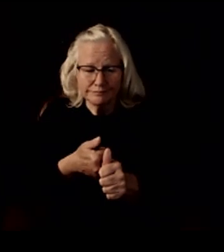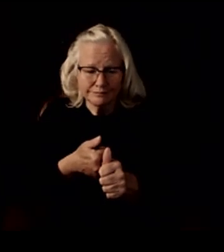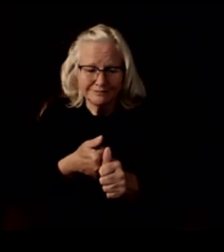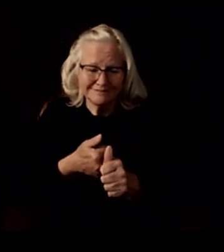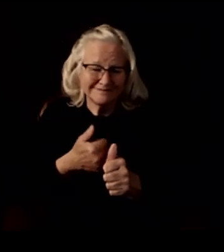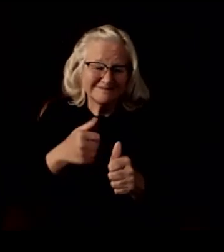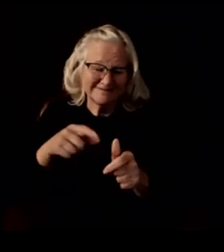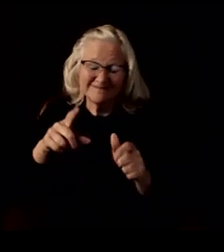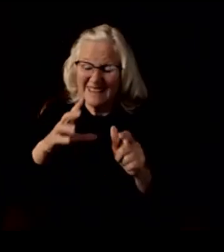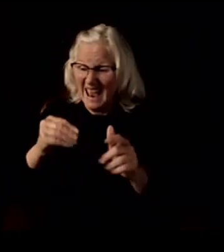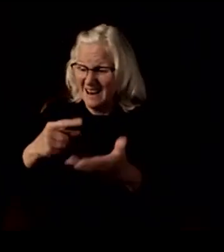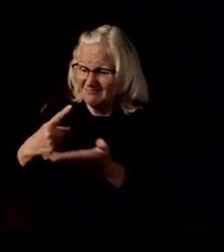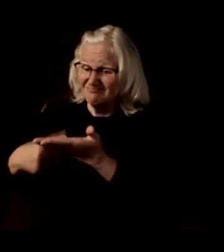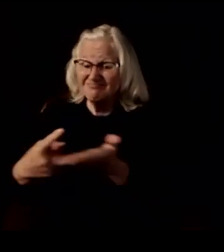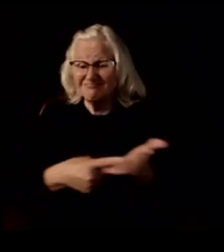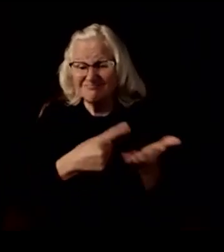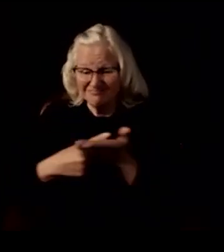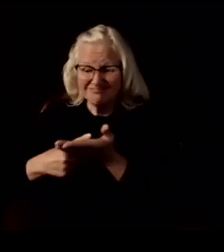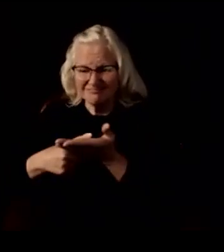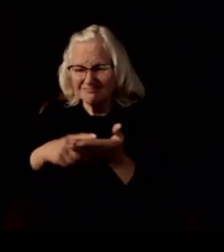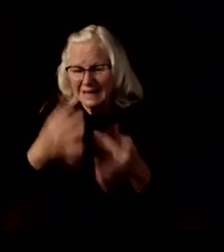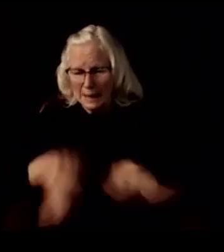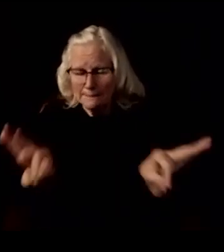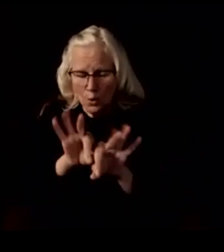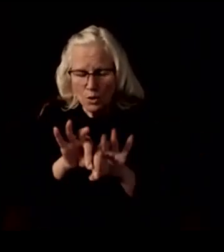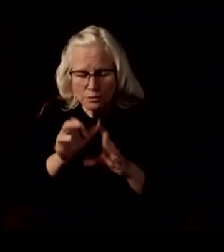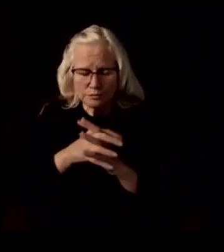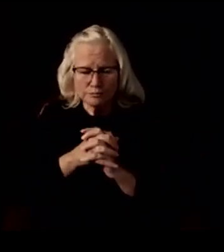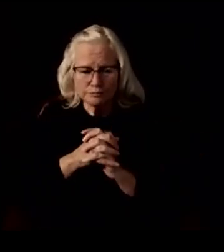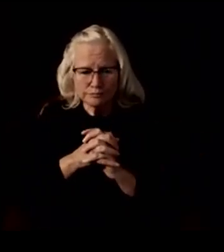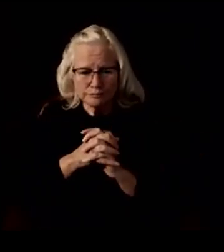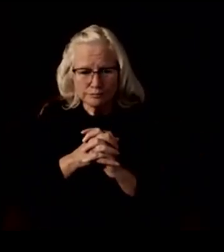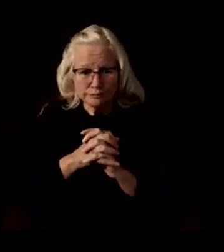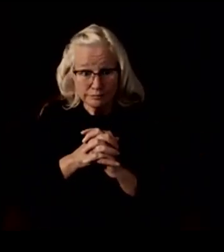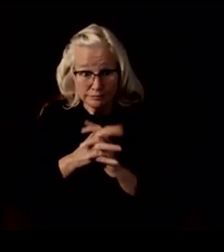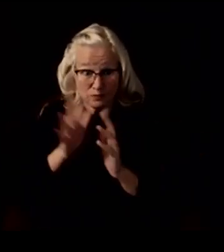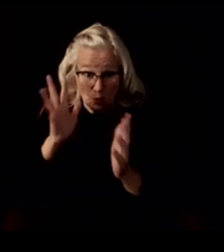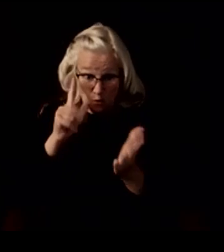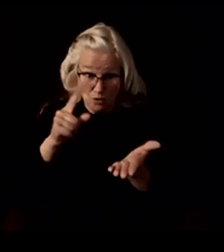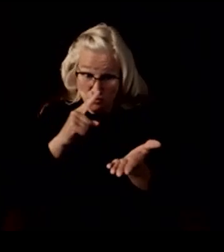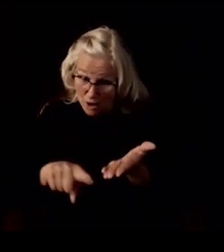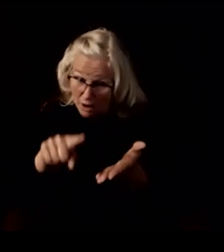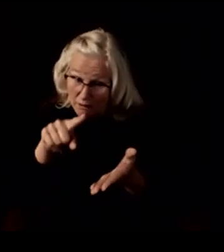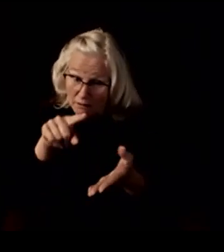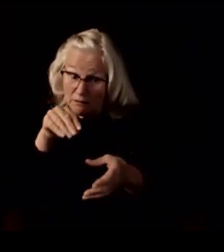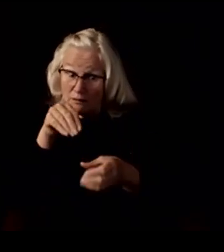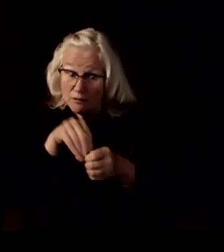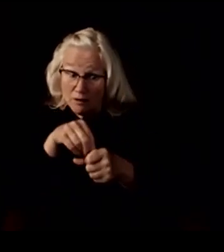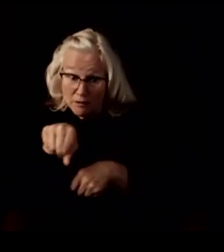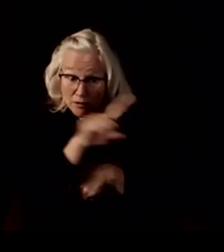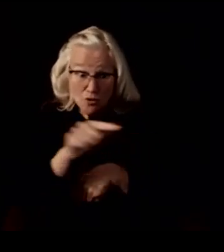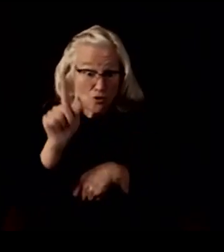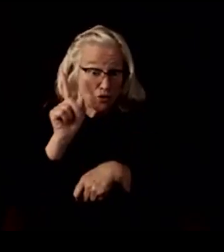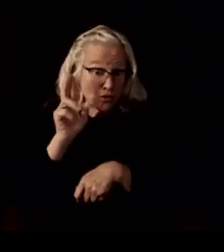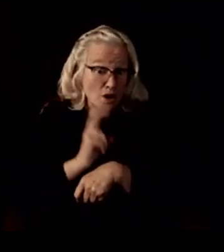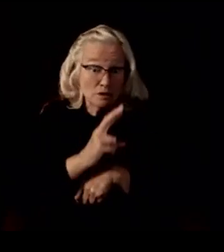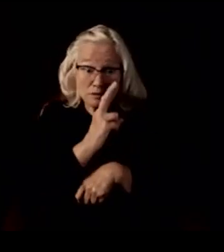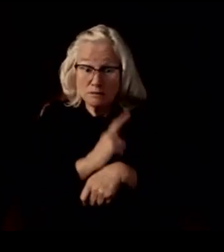compliance. Great. So these will basically be checking in on establishments that have had complaints against them?